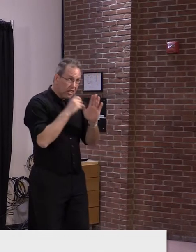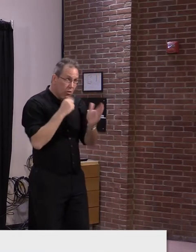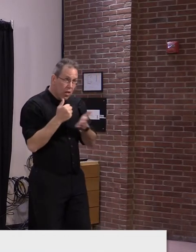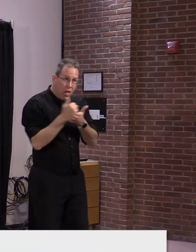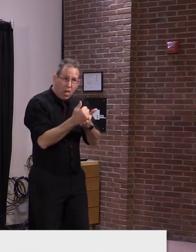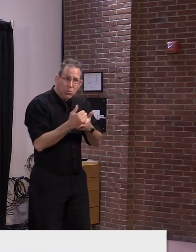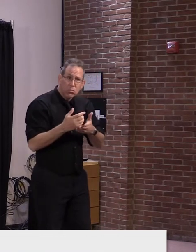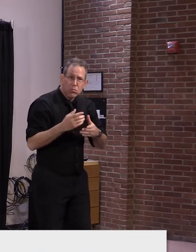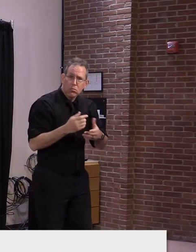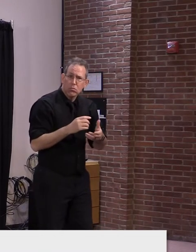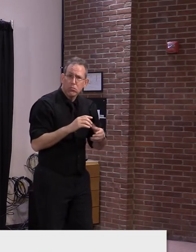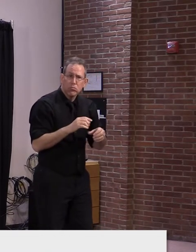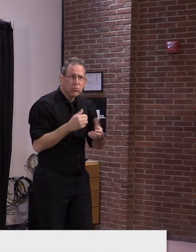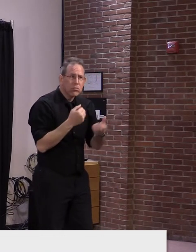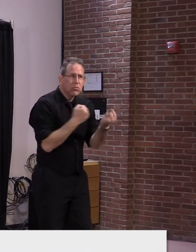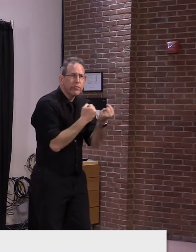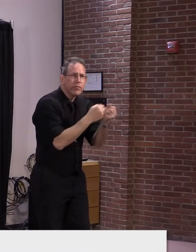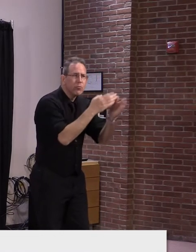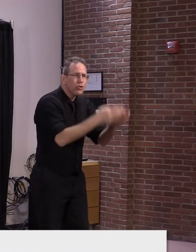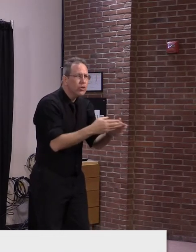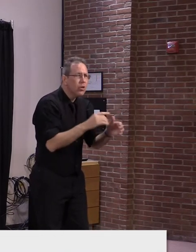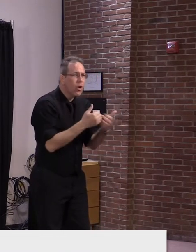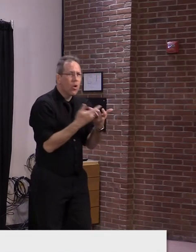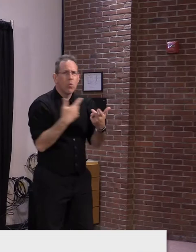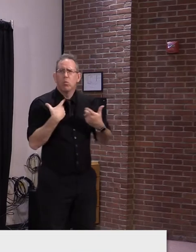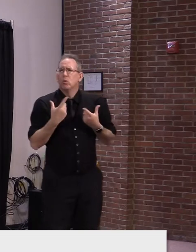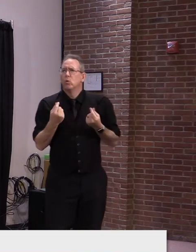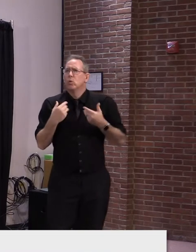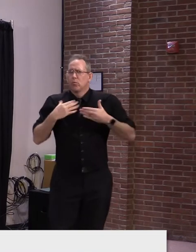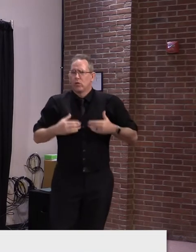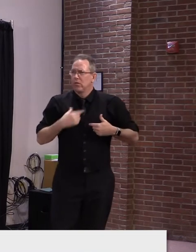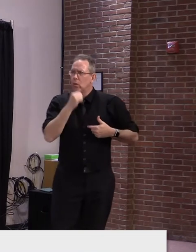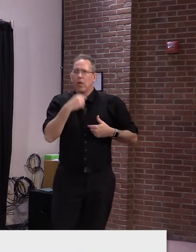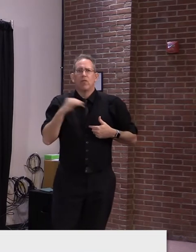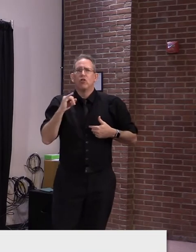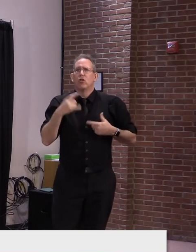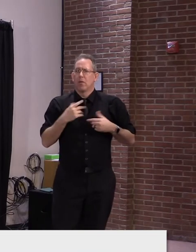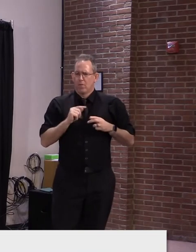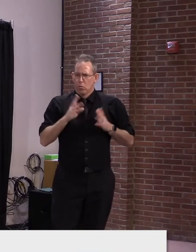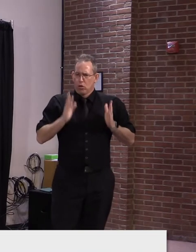here, or are uninsured Vermonters really going to lose that assistance?